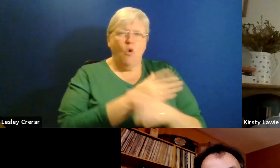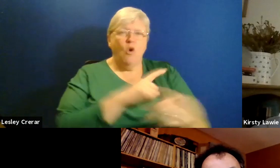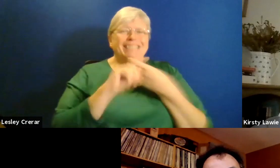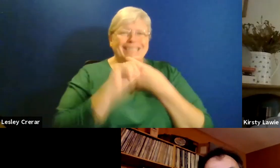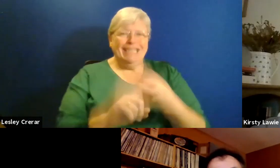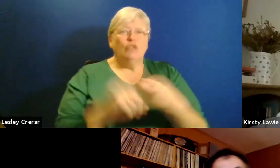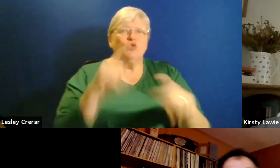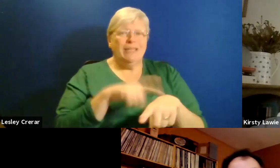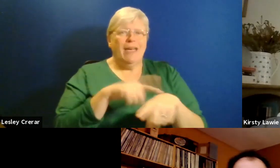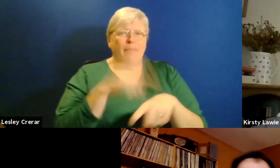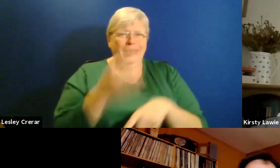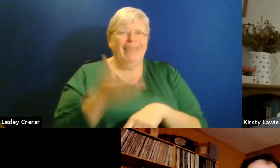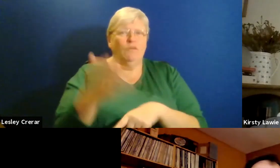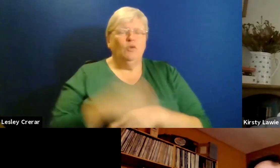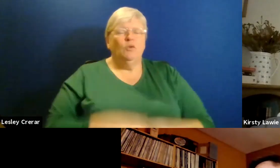time you've been given.